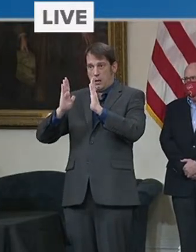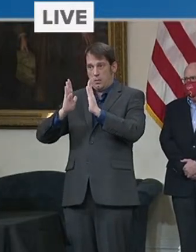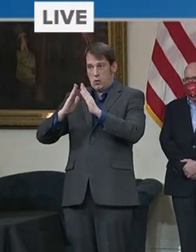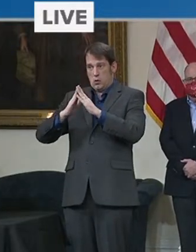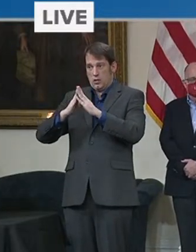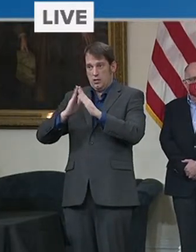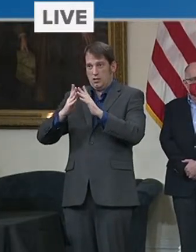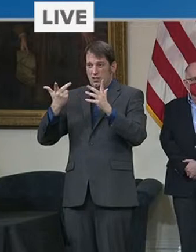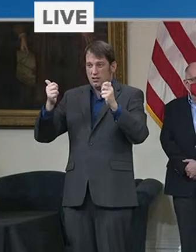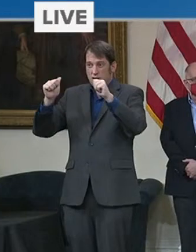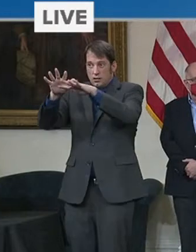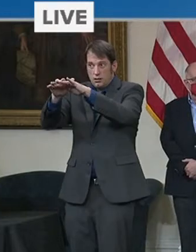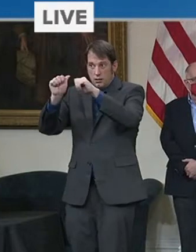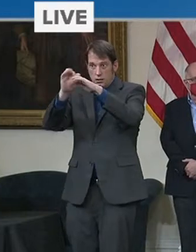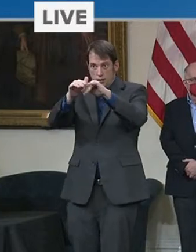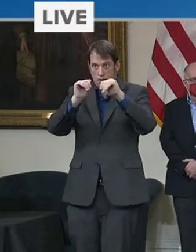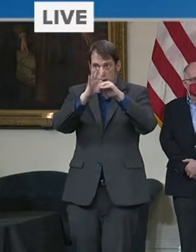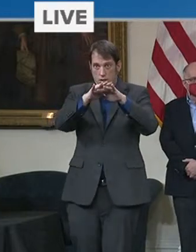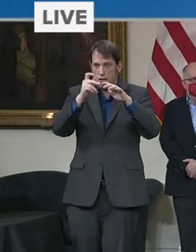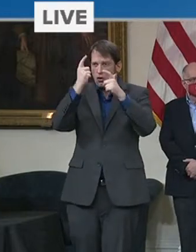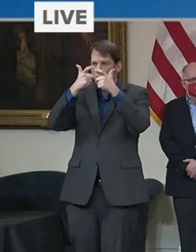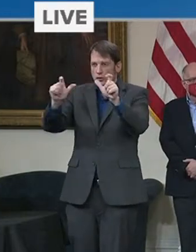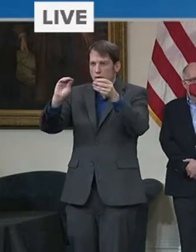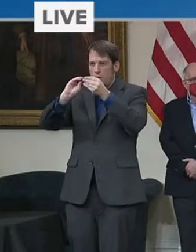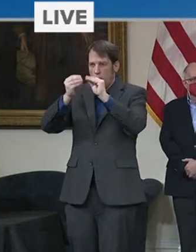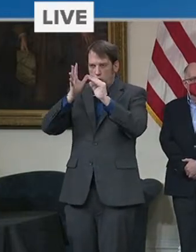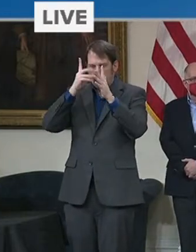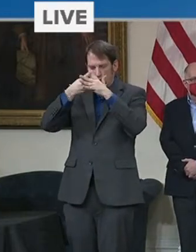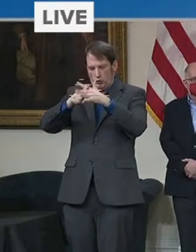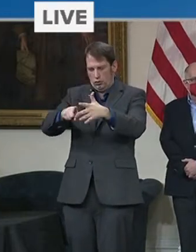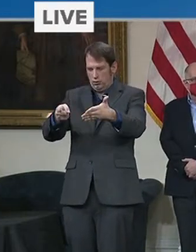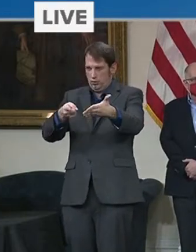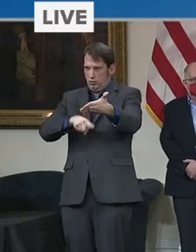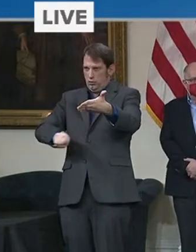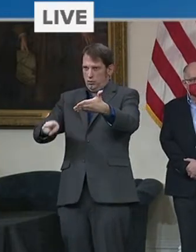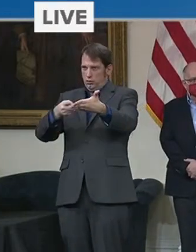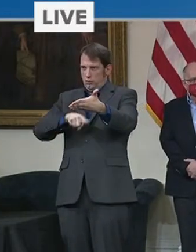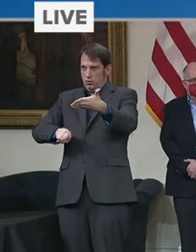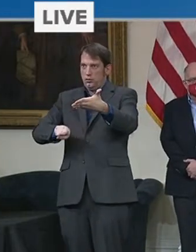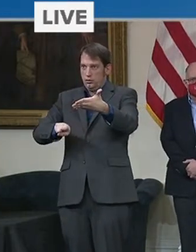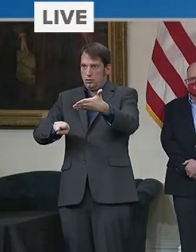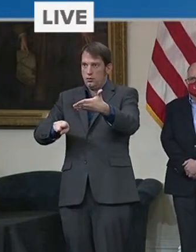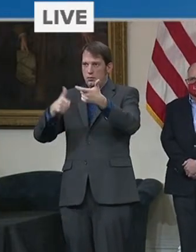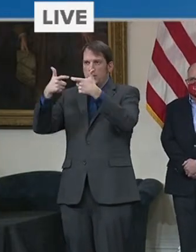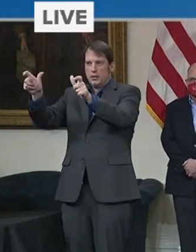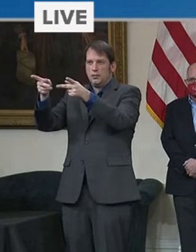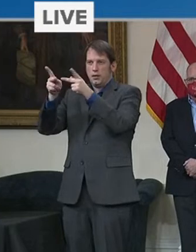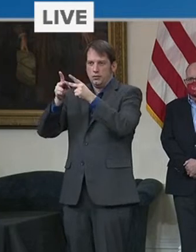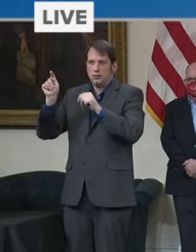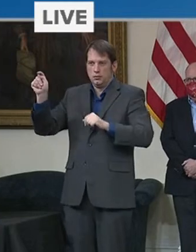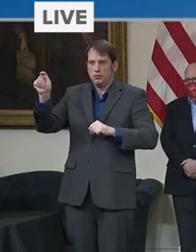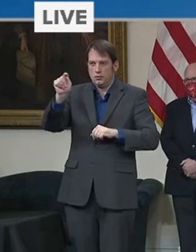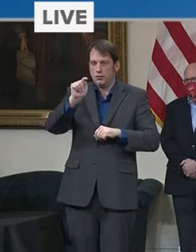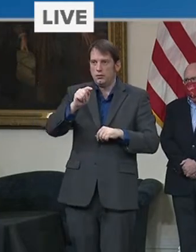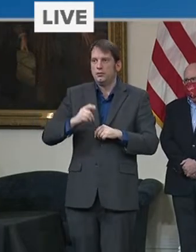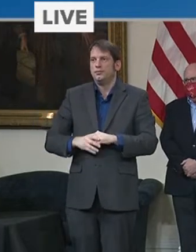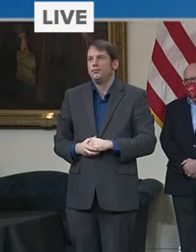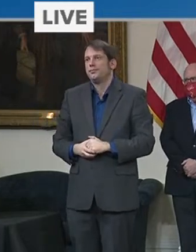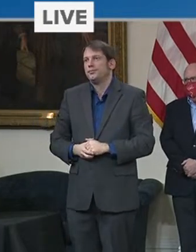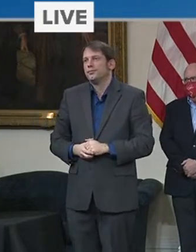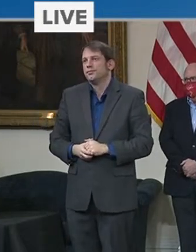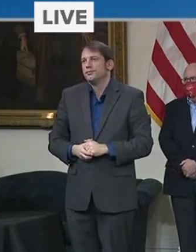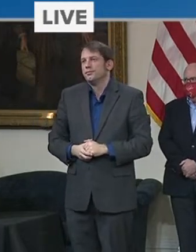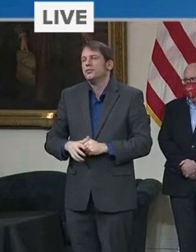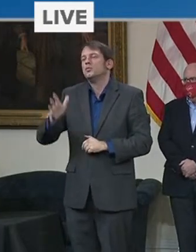we can serve large numbers of eligible individuals efficiently. The sites will be operated by clinical partners, such